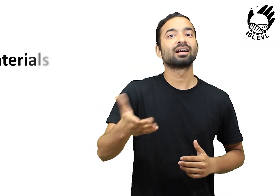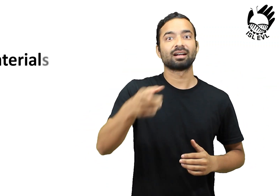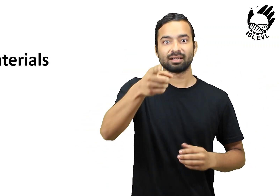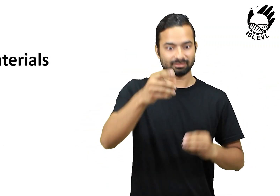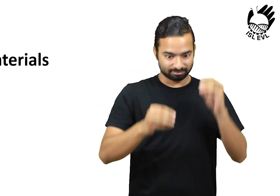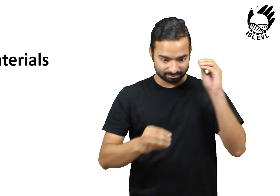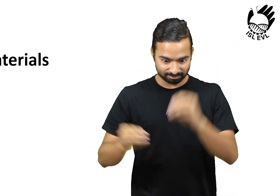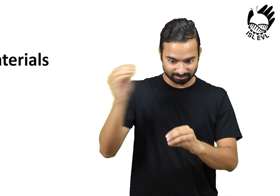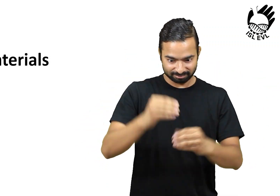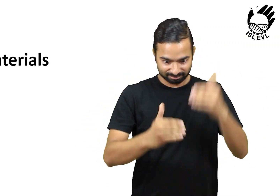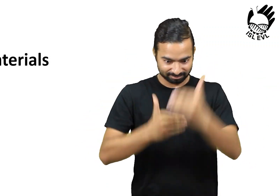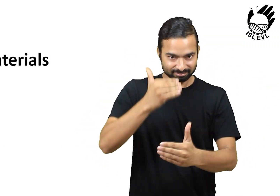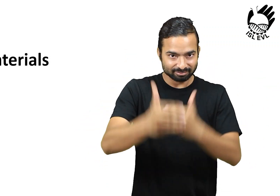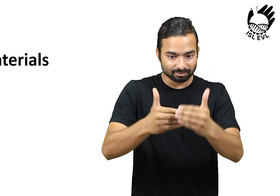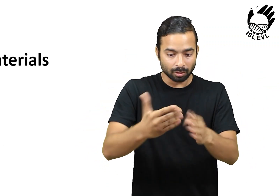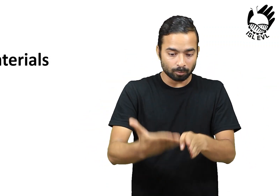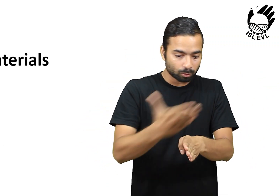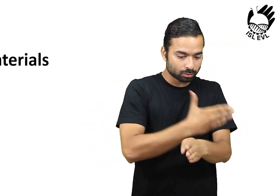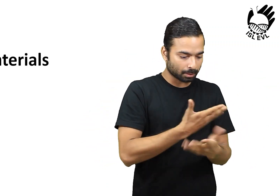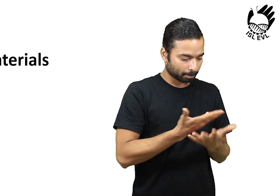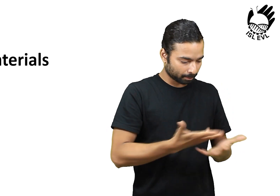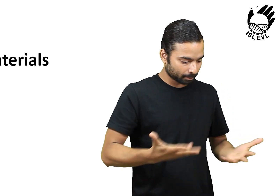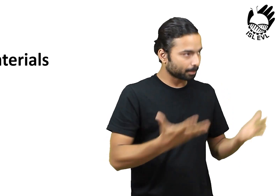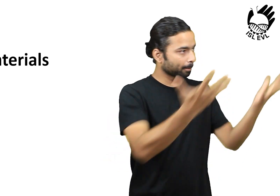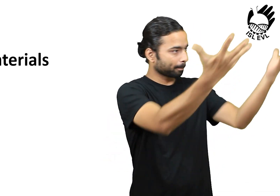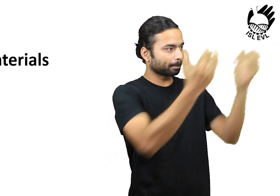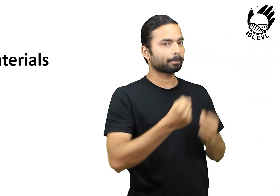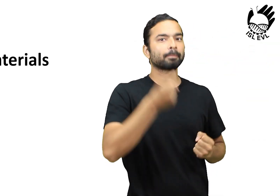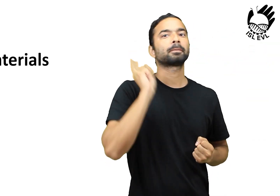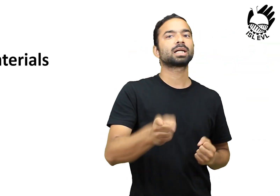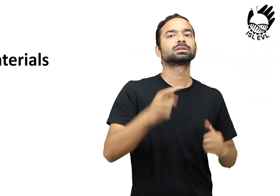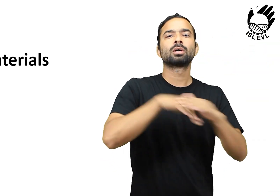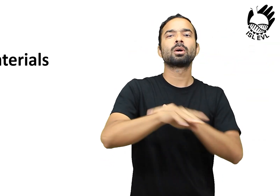different quantities of hydrogels, or sometimes no hydrogels at all.